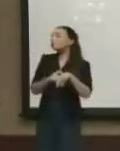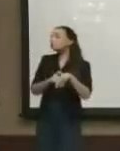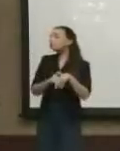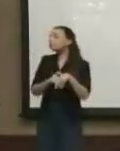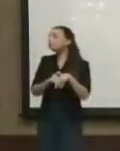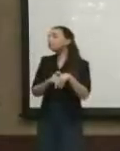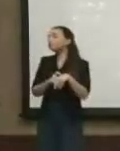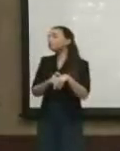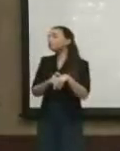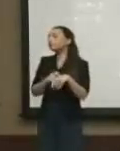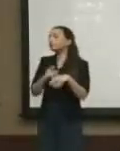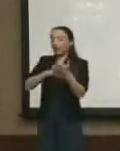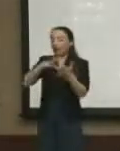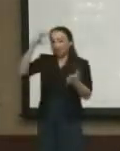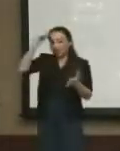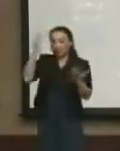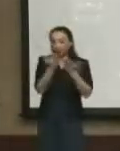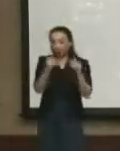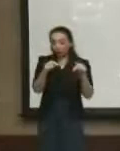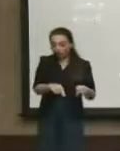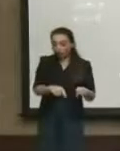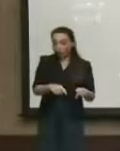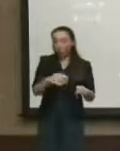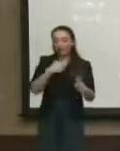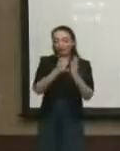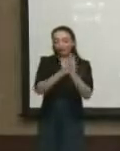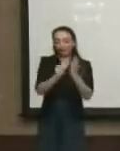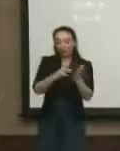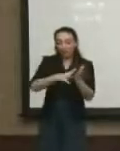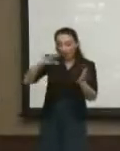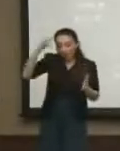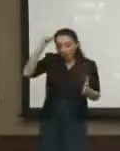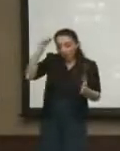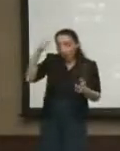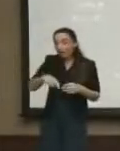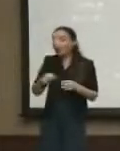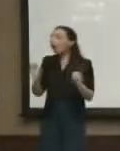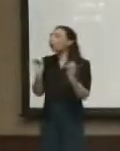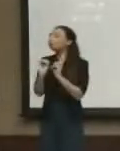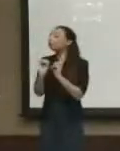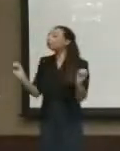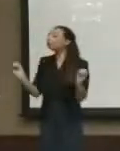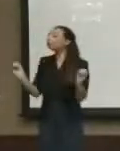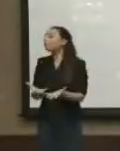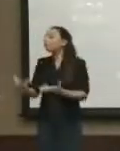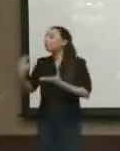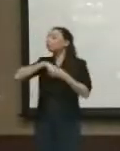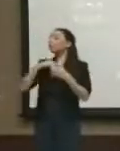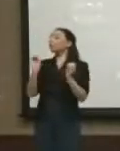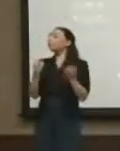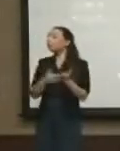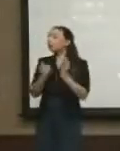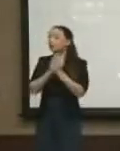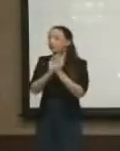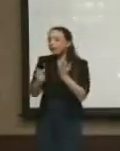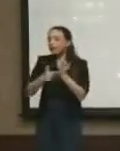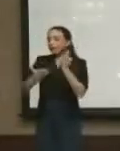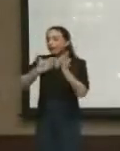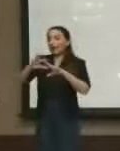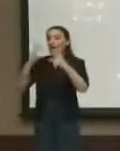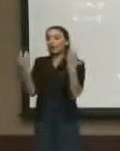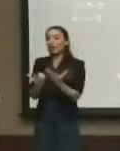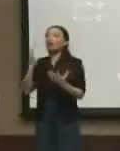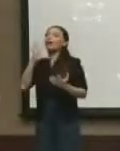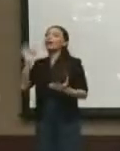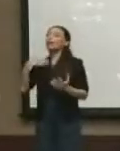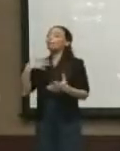entire formative learning and a lot of additional skills that they're supposed to have has not completely been built. So we are also working with the